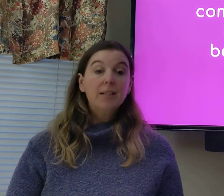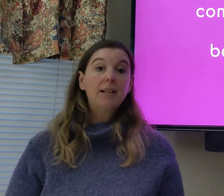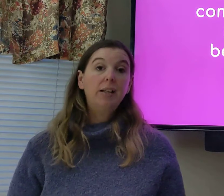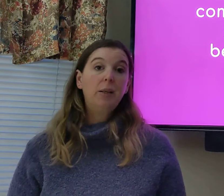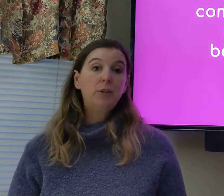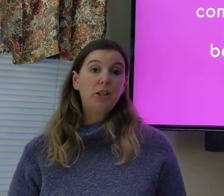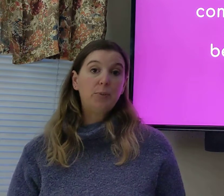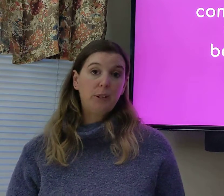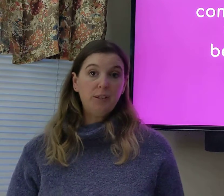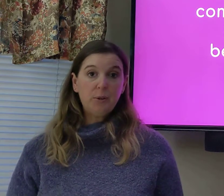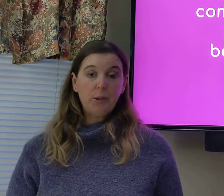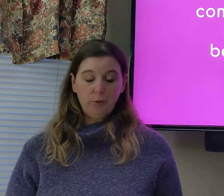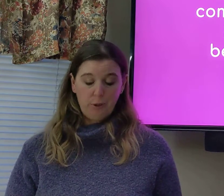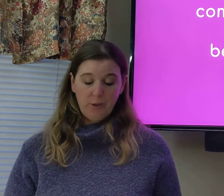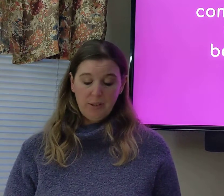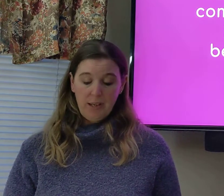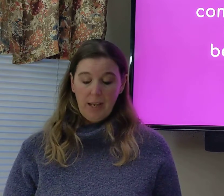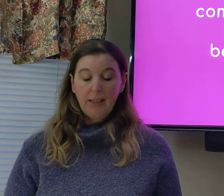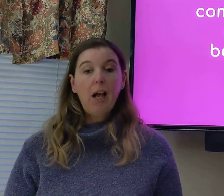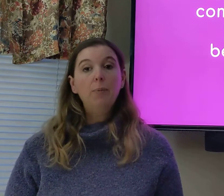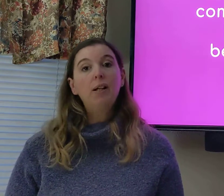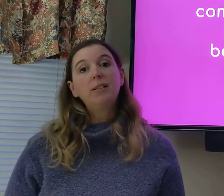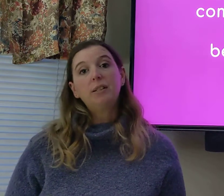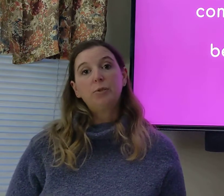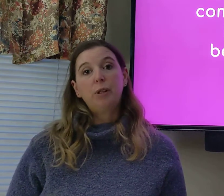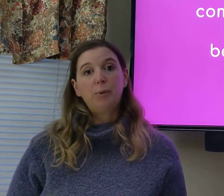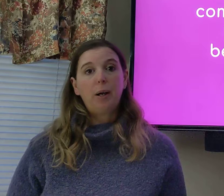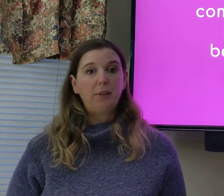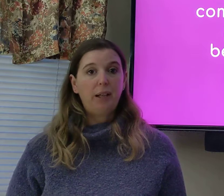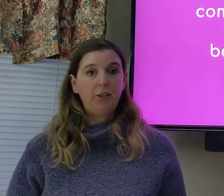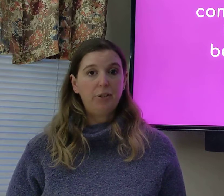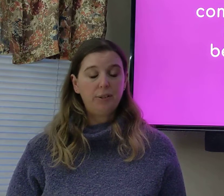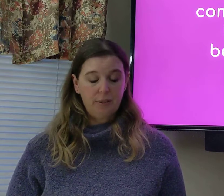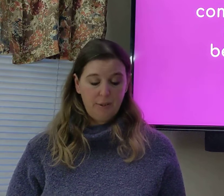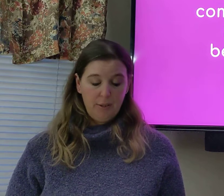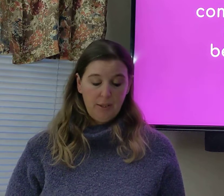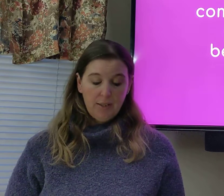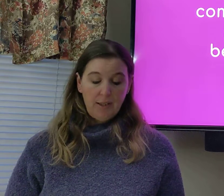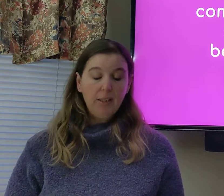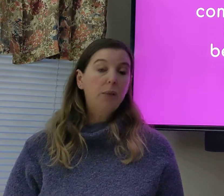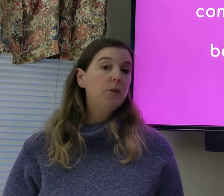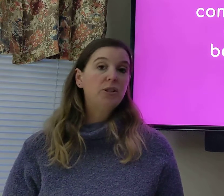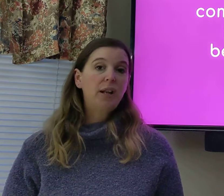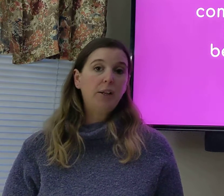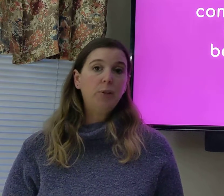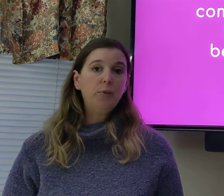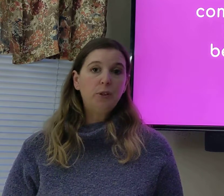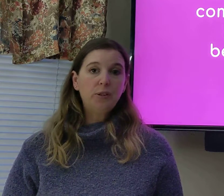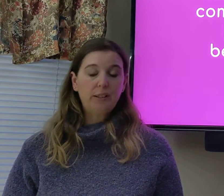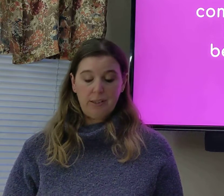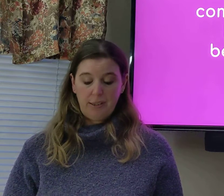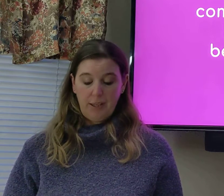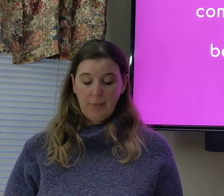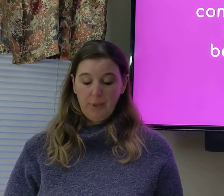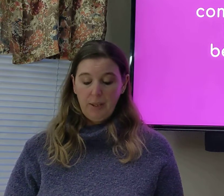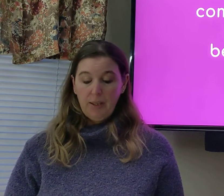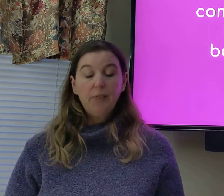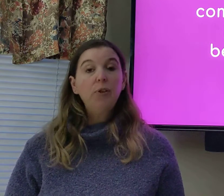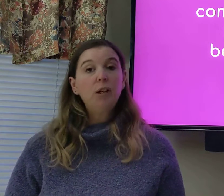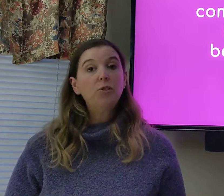Sign language has prehistoric roots and a complex history throughout the ages. Sign language is not universally the same. Different countries